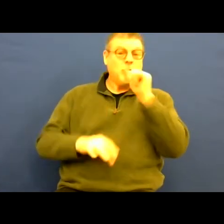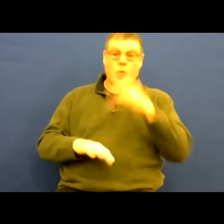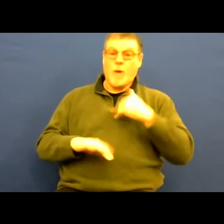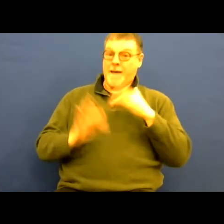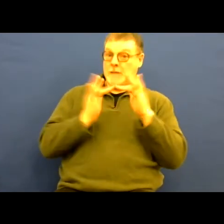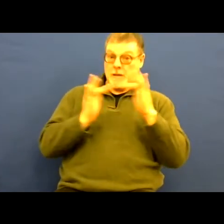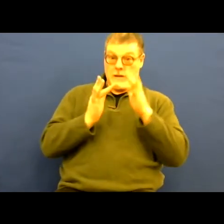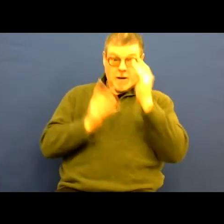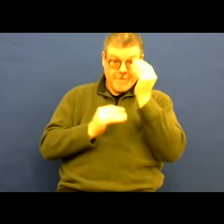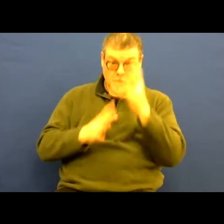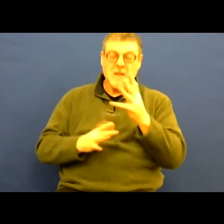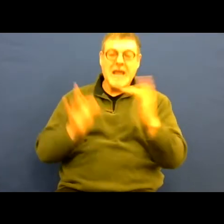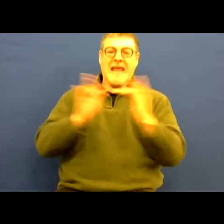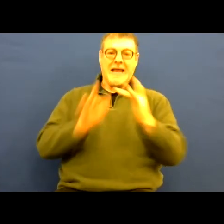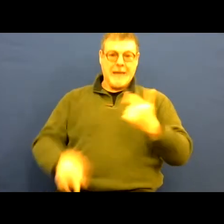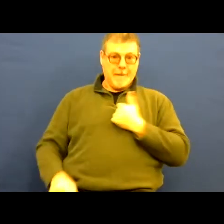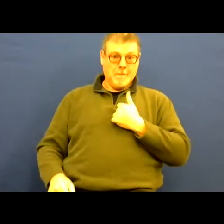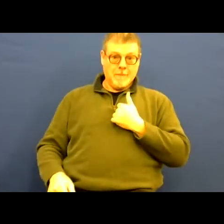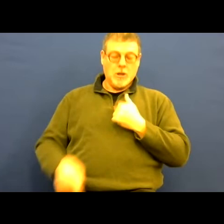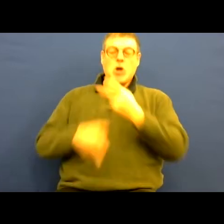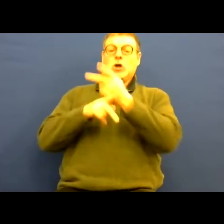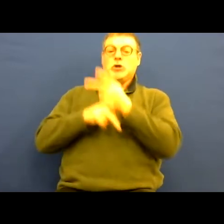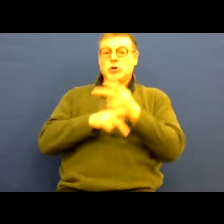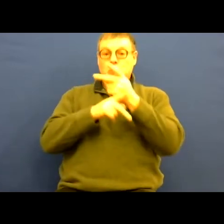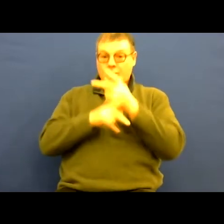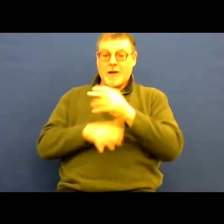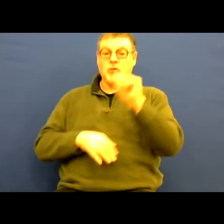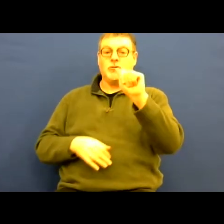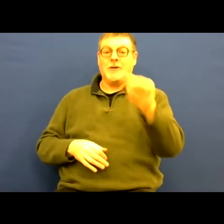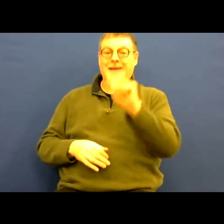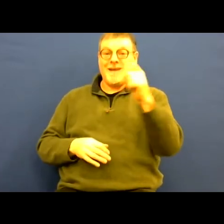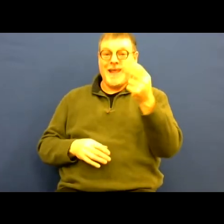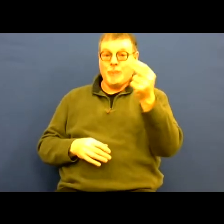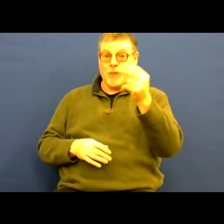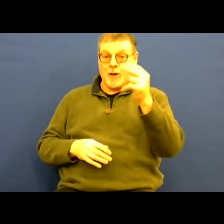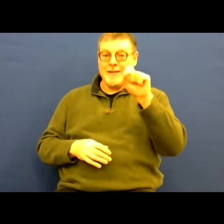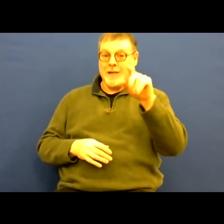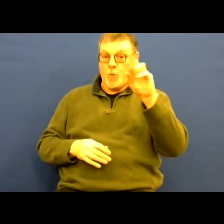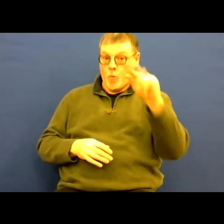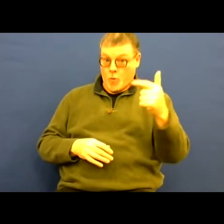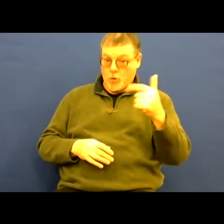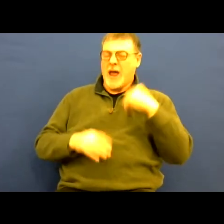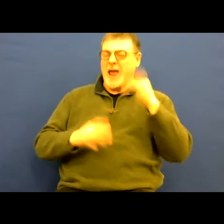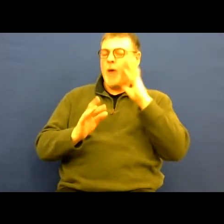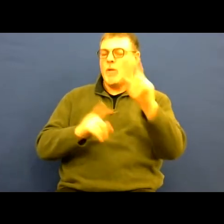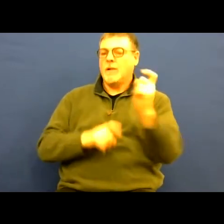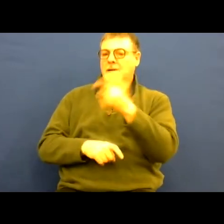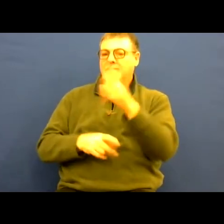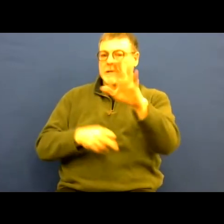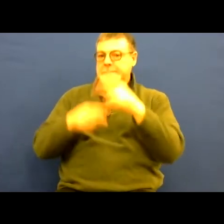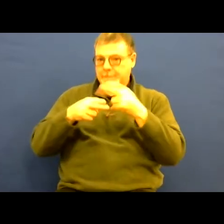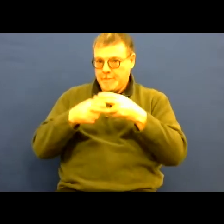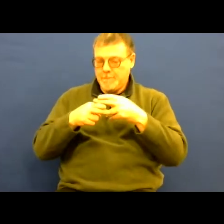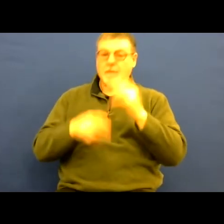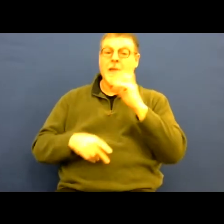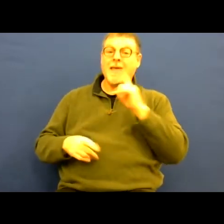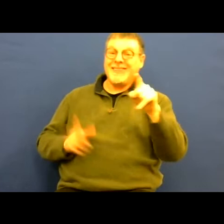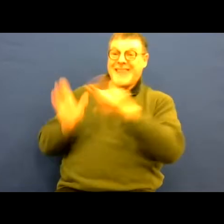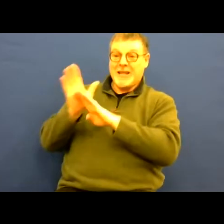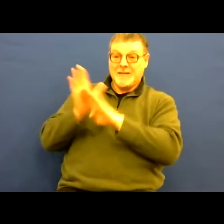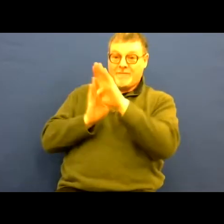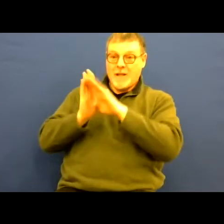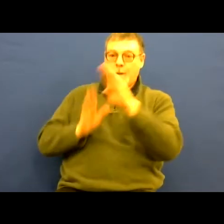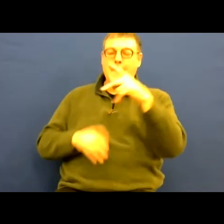contact information, contact me at Okay. supervisor@henrietta.org. I'll put you in touch with him. They are developing what's